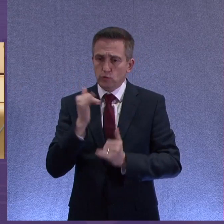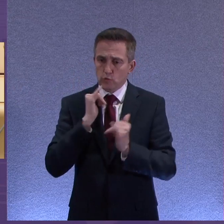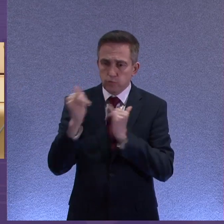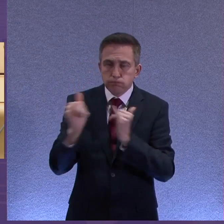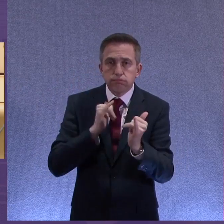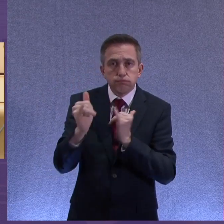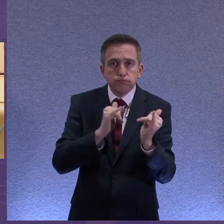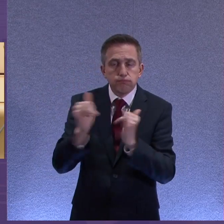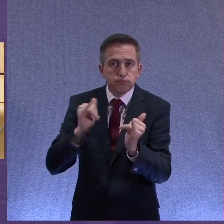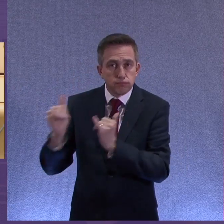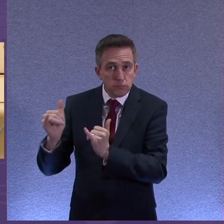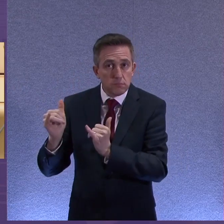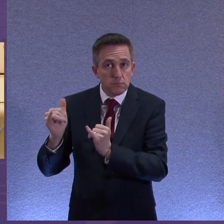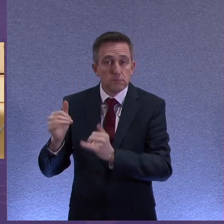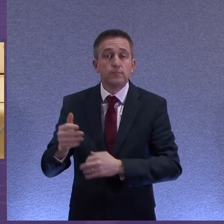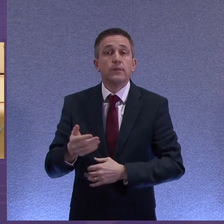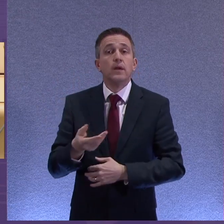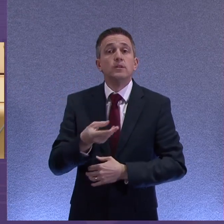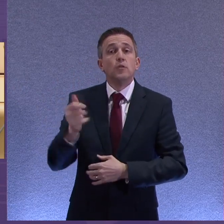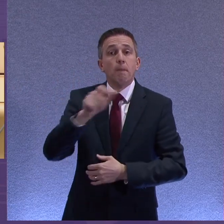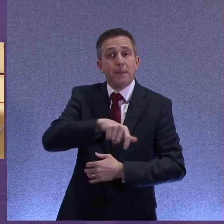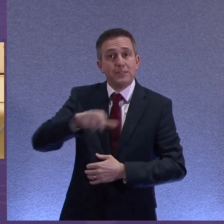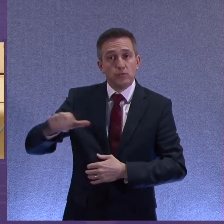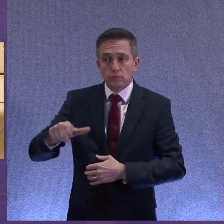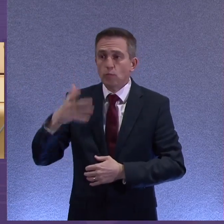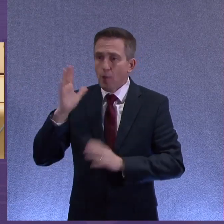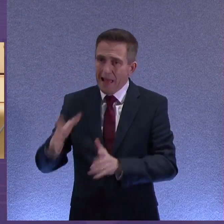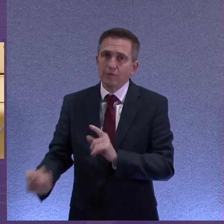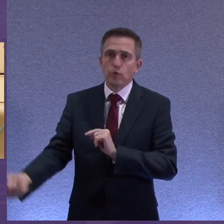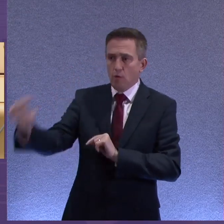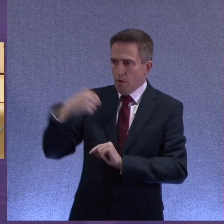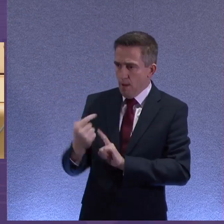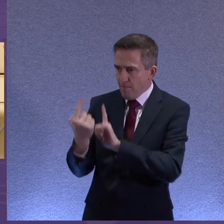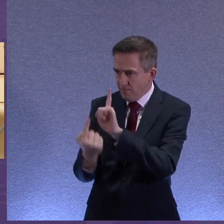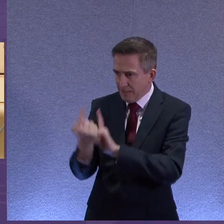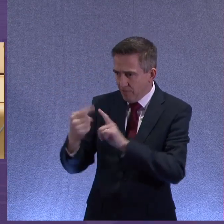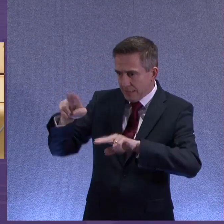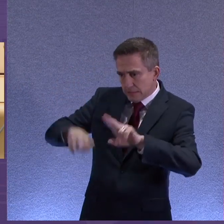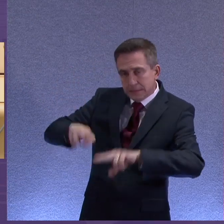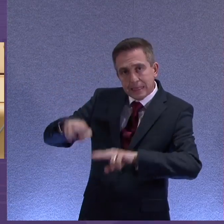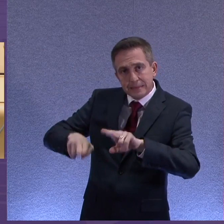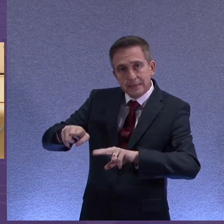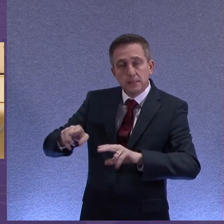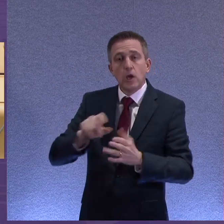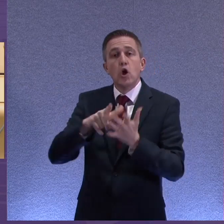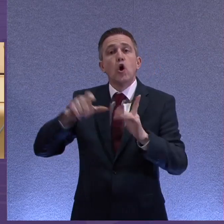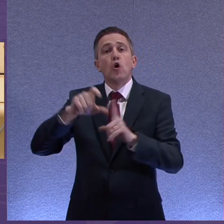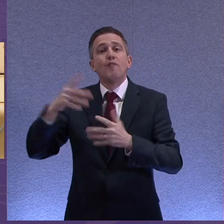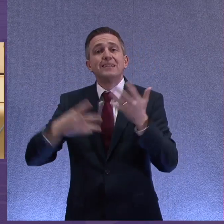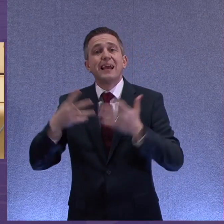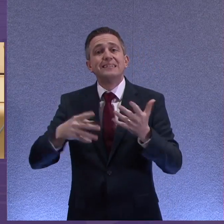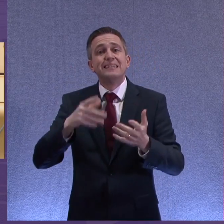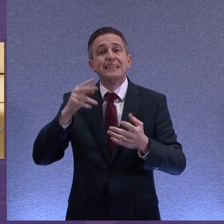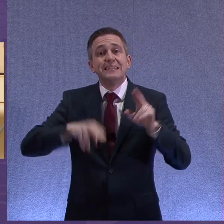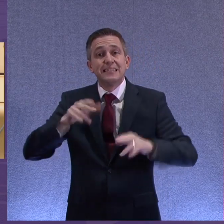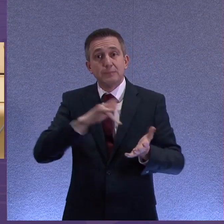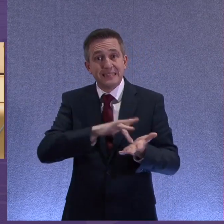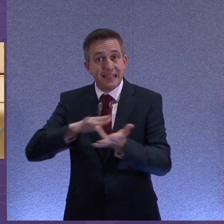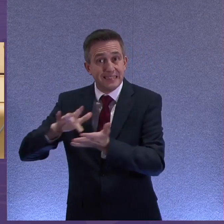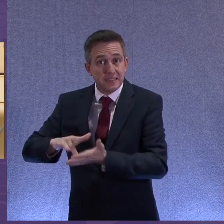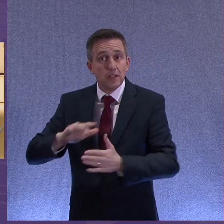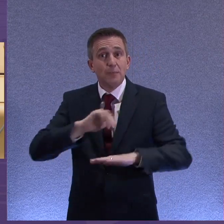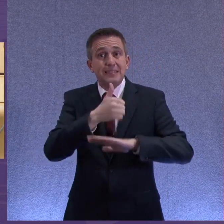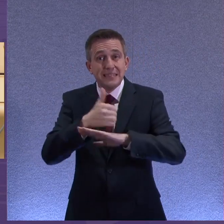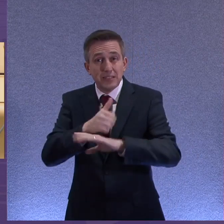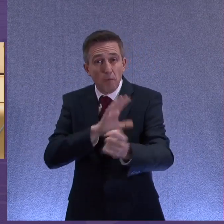In some cases, patients will need to be seen face-to-face. COVID assessment centres are being rapidly deployed across